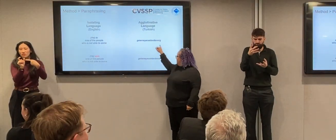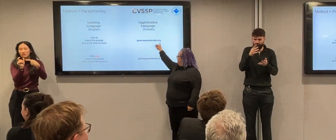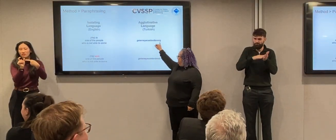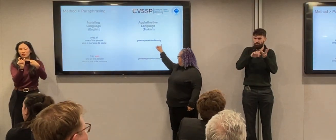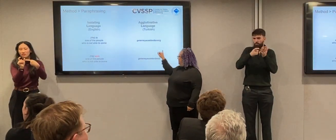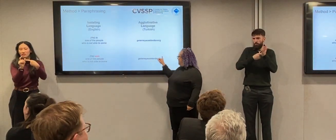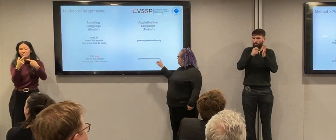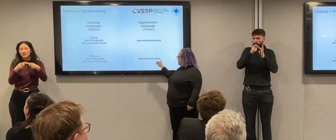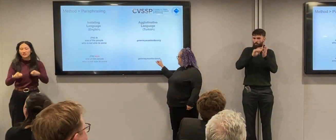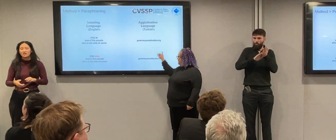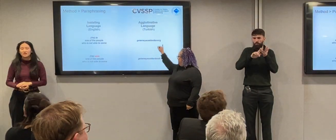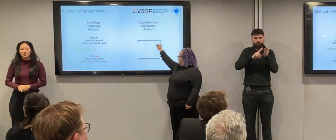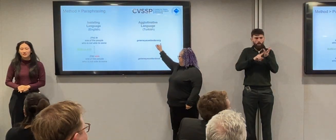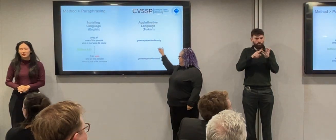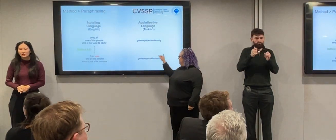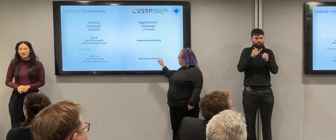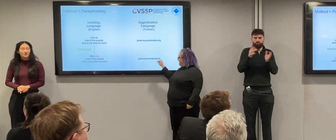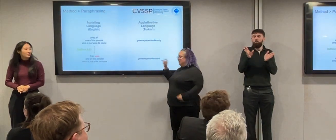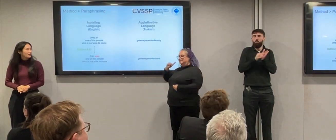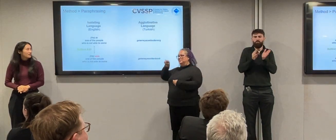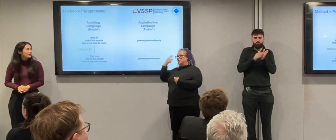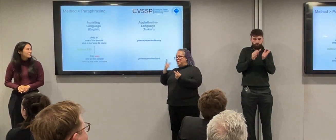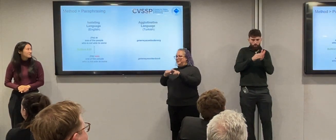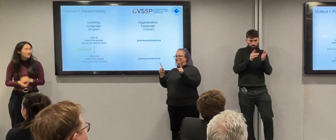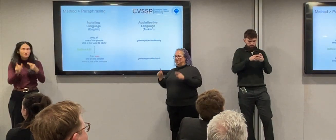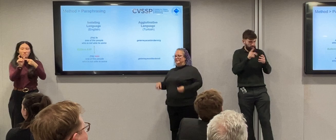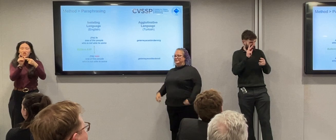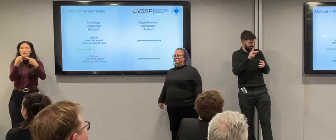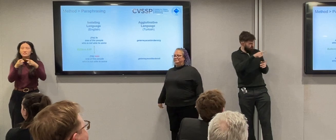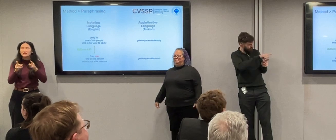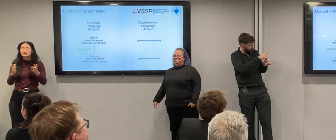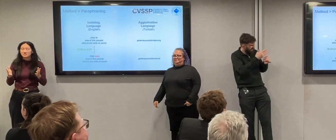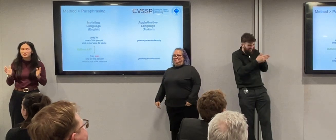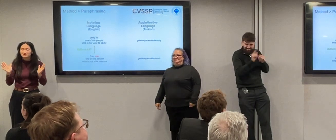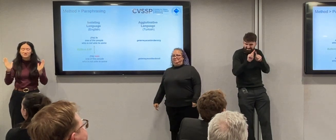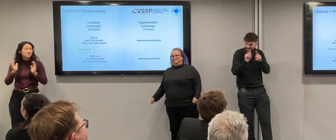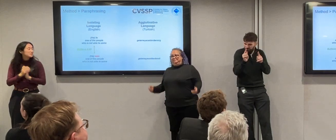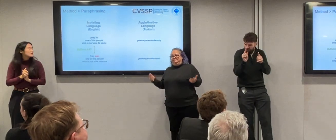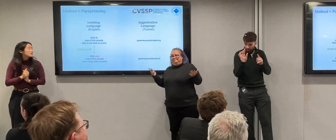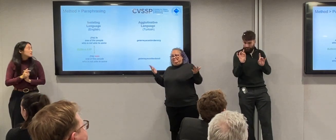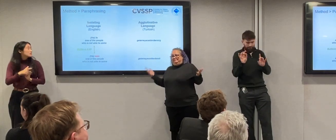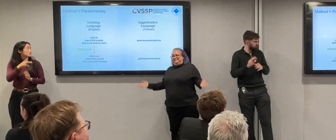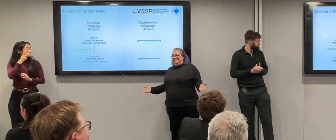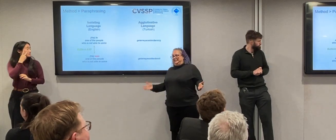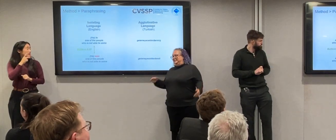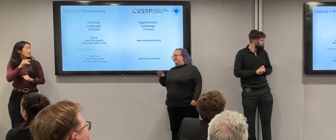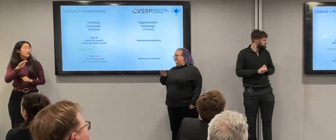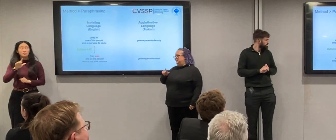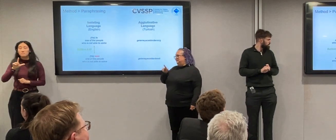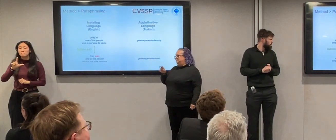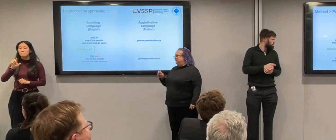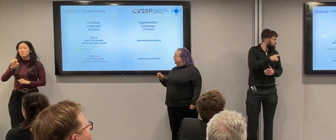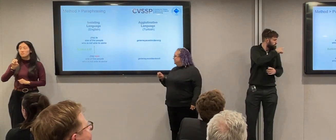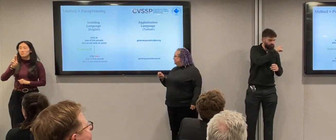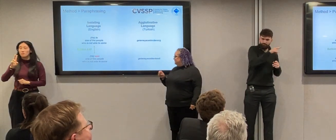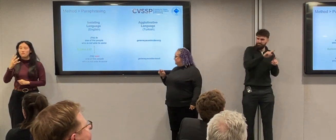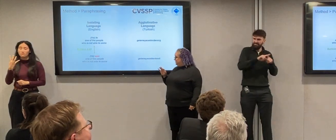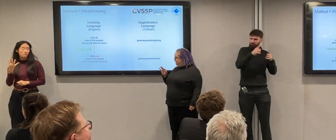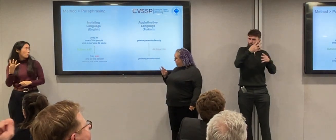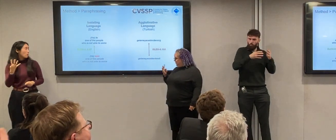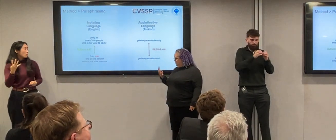the sequence. So while the difference, the similarity of blue 4 is